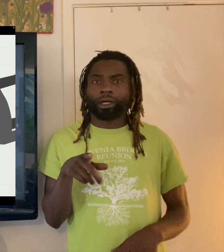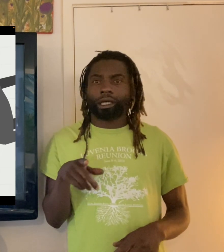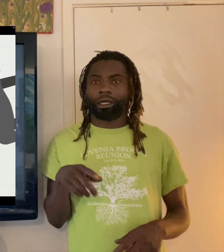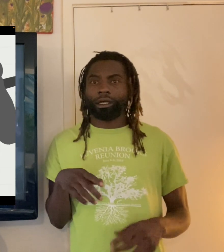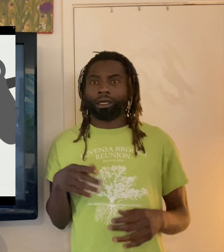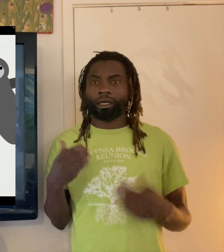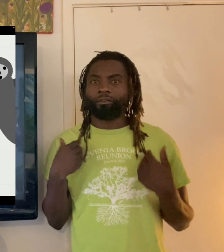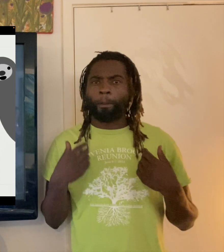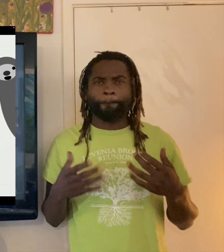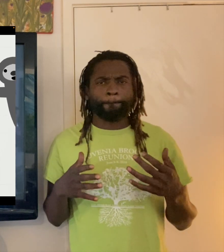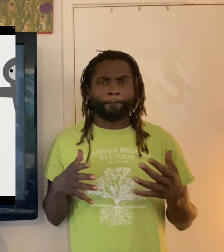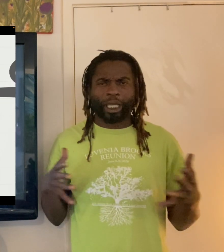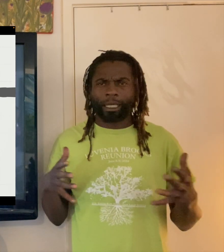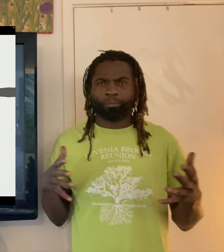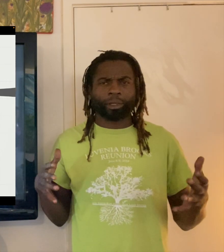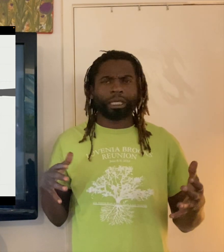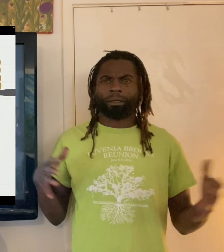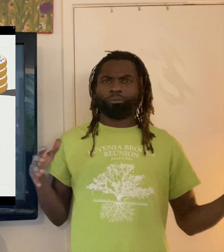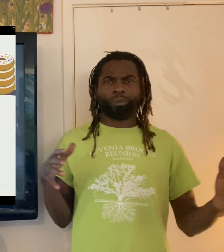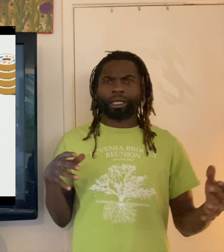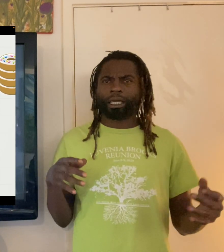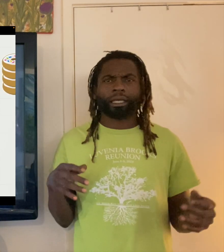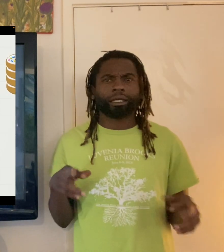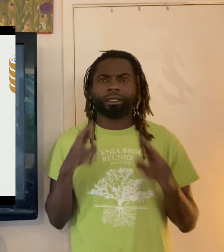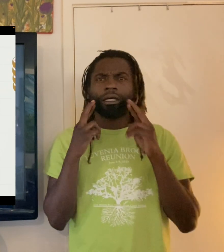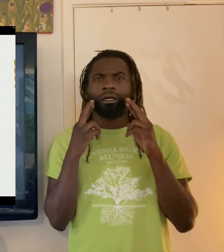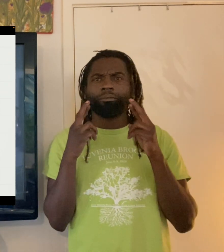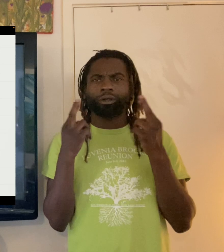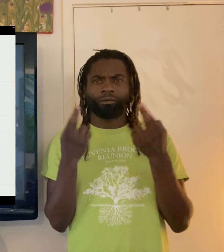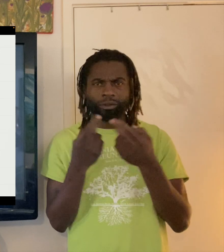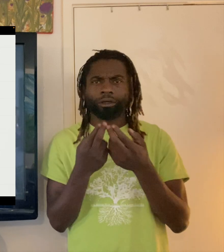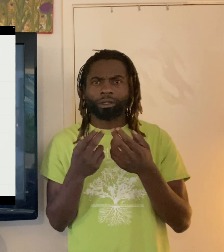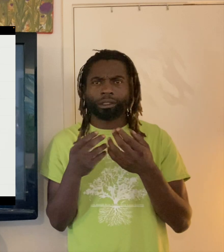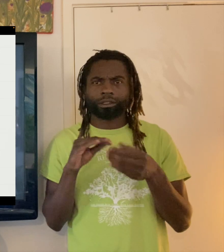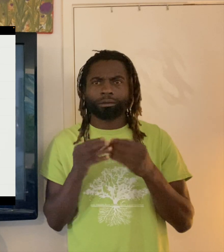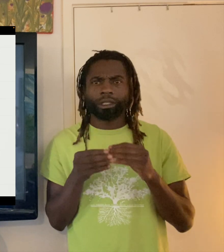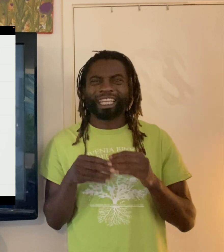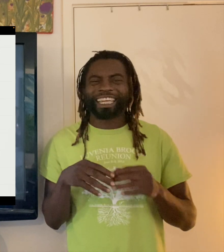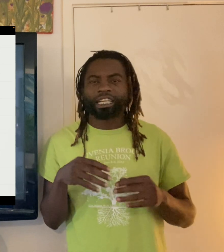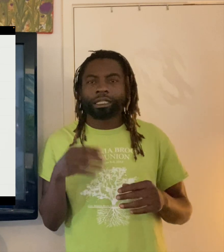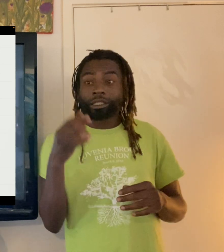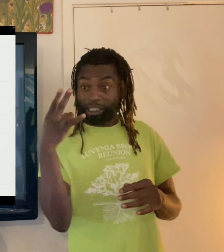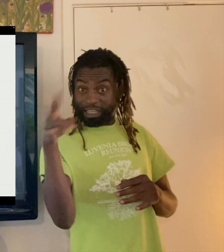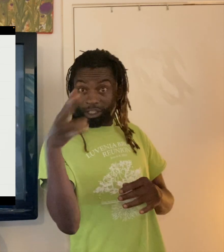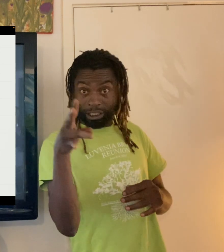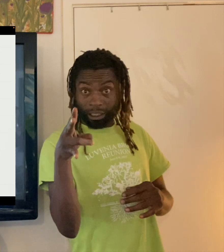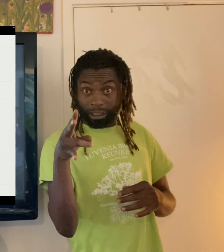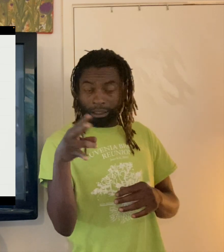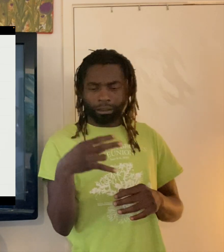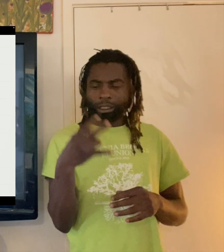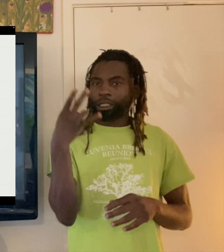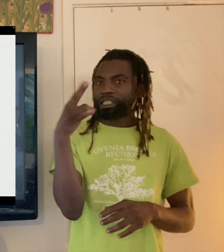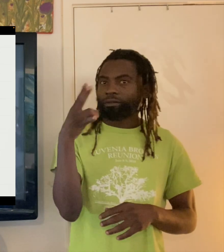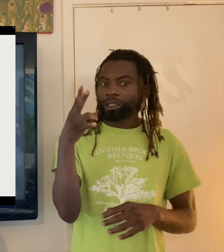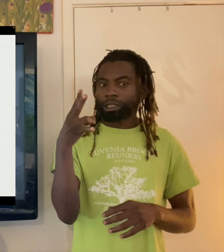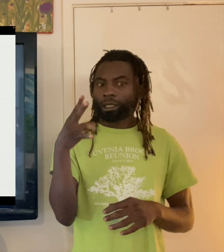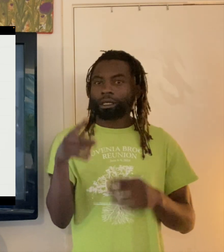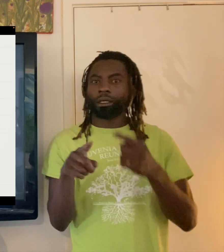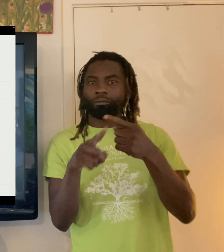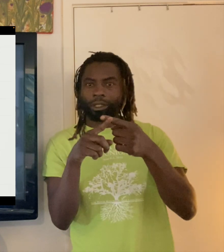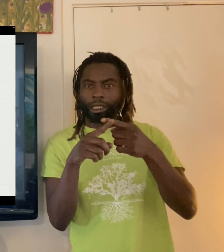a really high number of donuts, like 17, and added 0, you would still